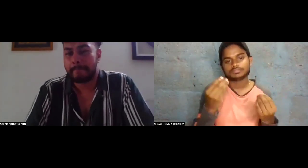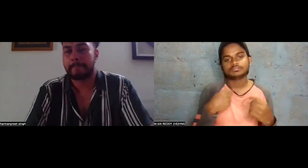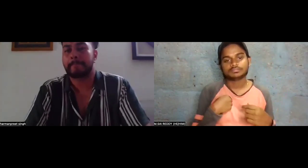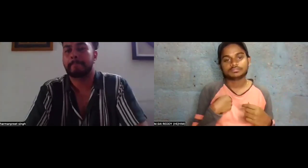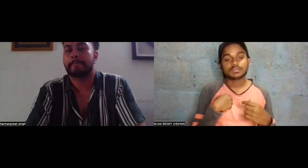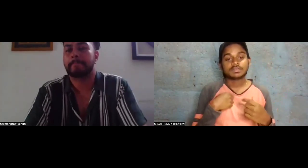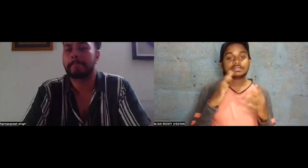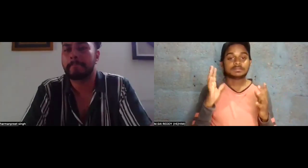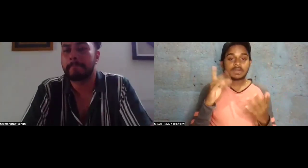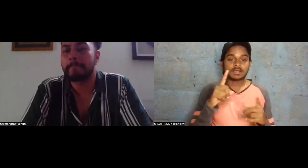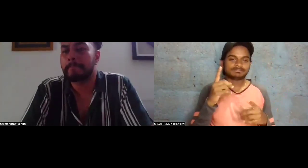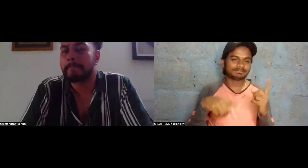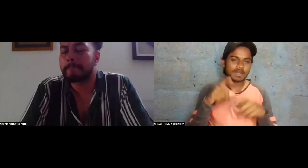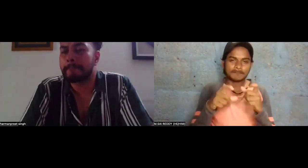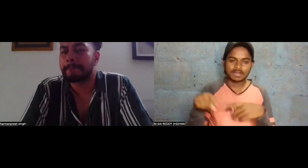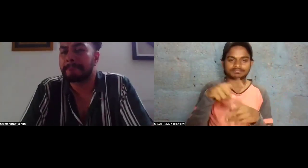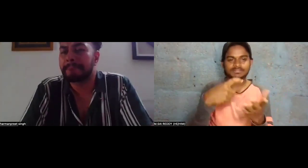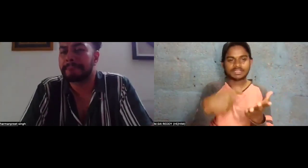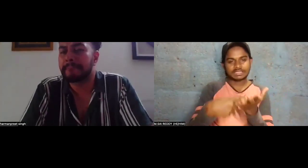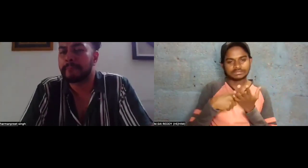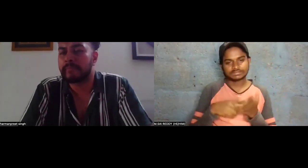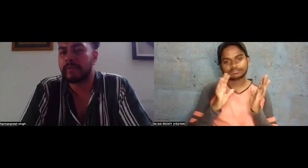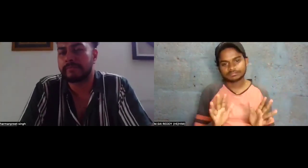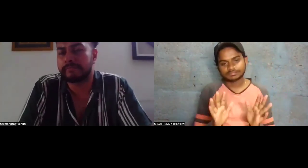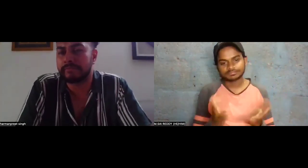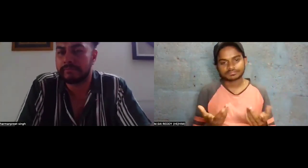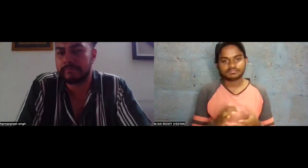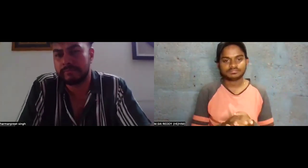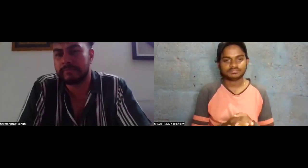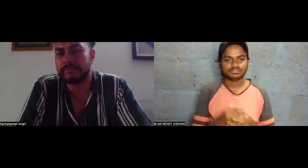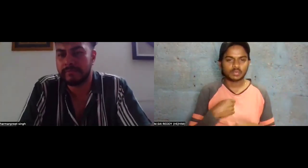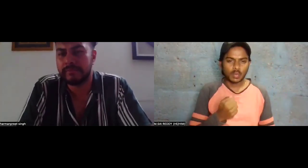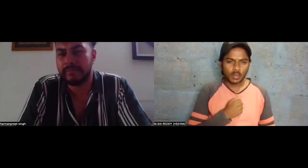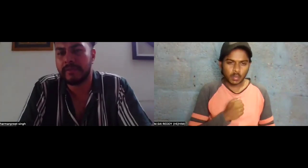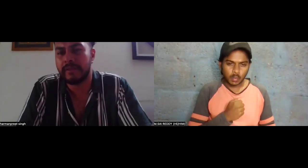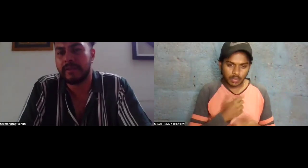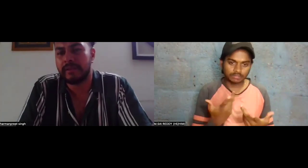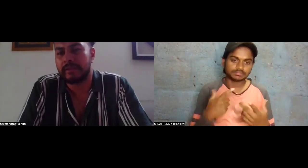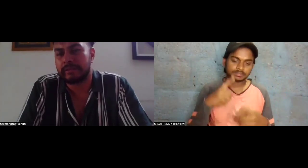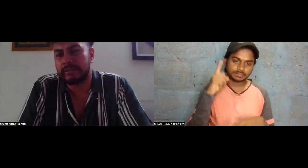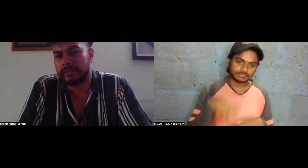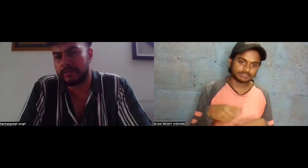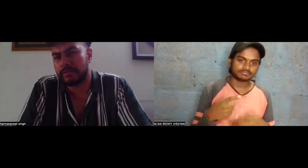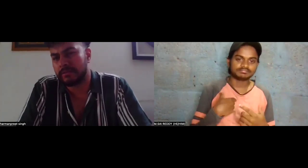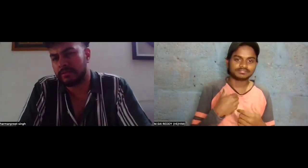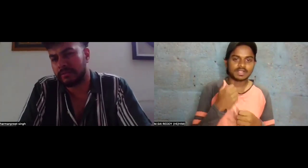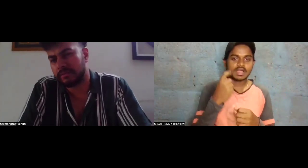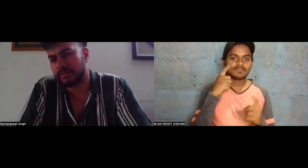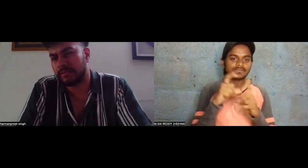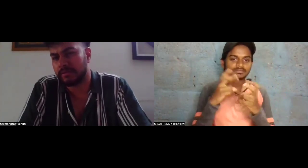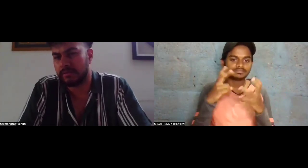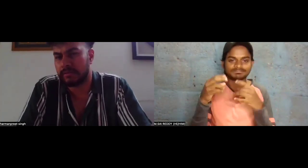about ourselves. So, that is more important that people should respect us and they should be aware, right? That is more important. It is